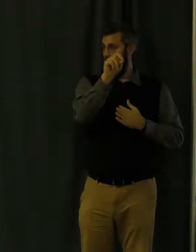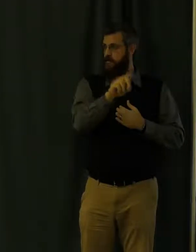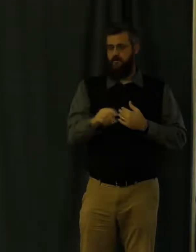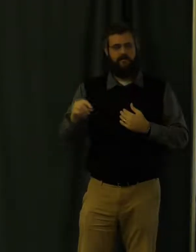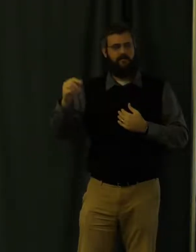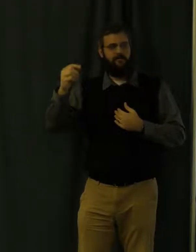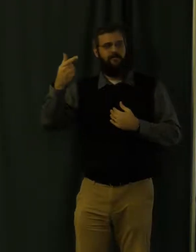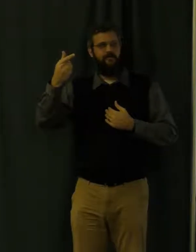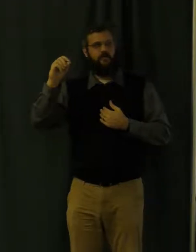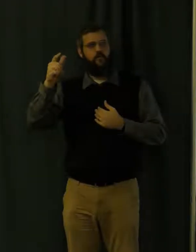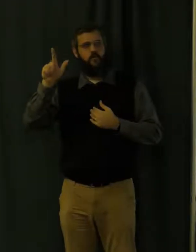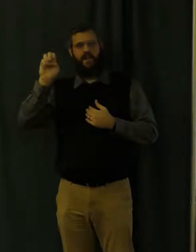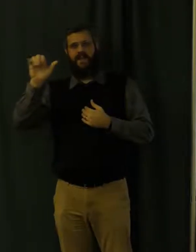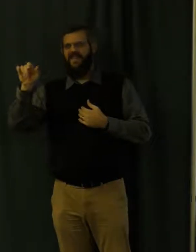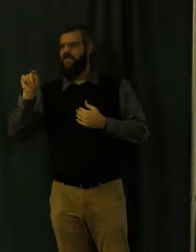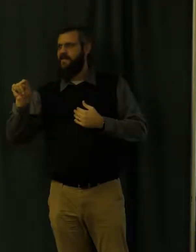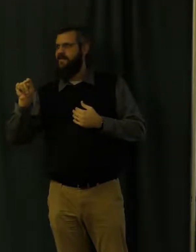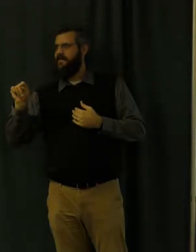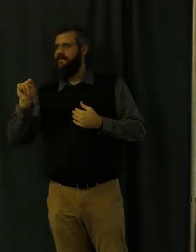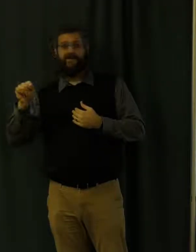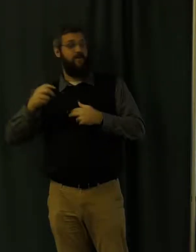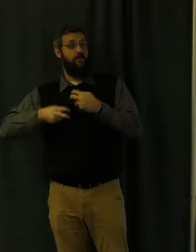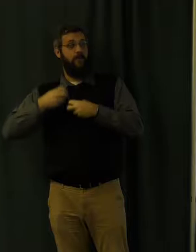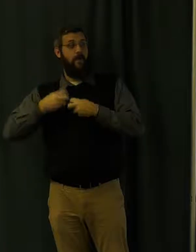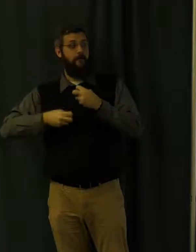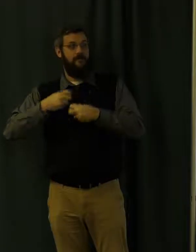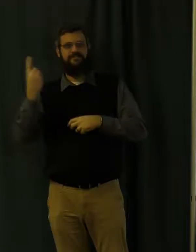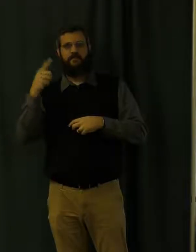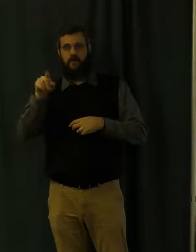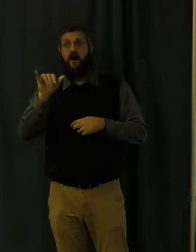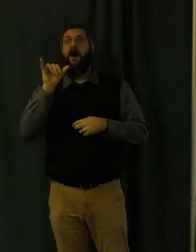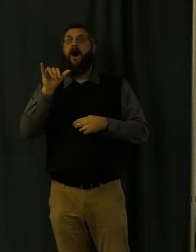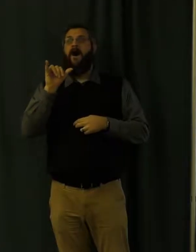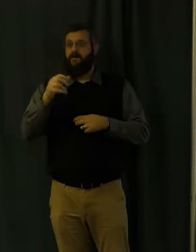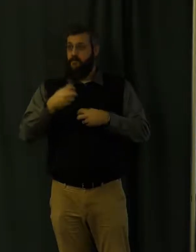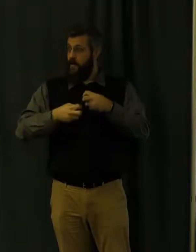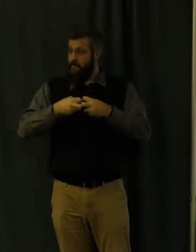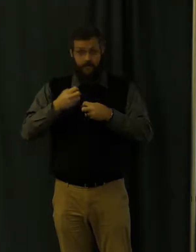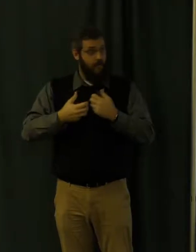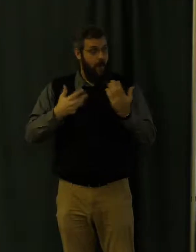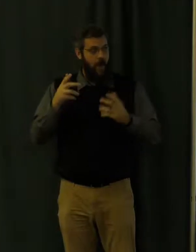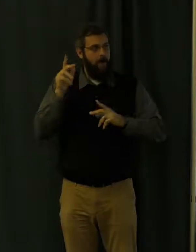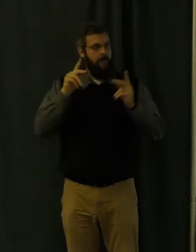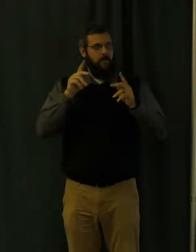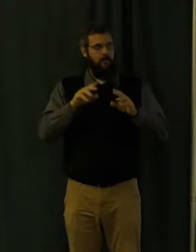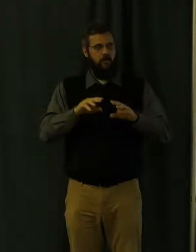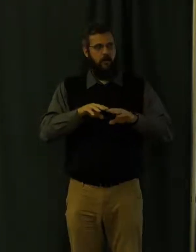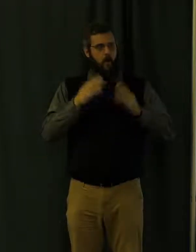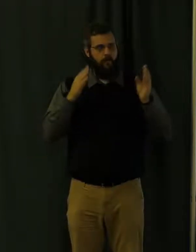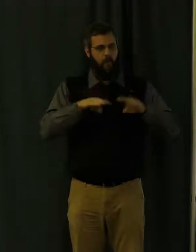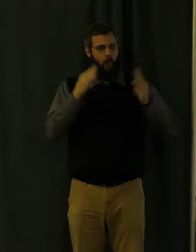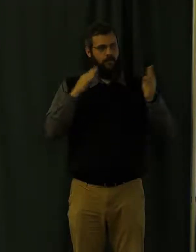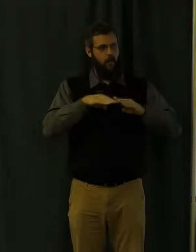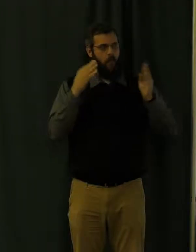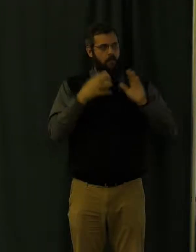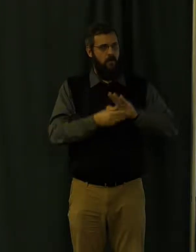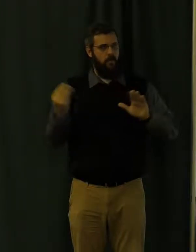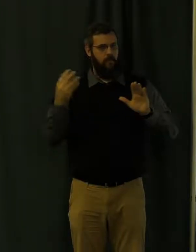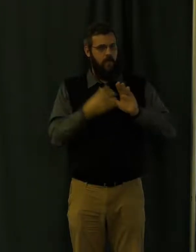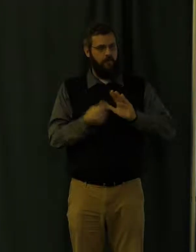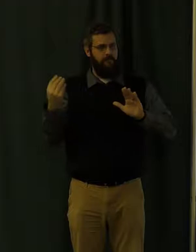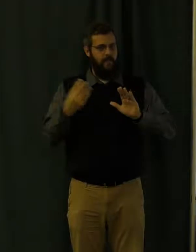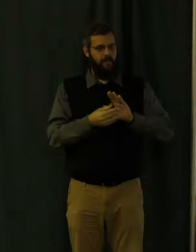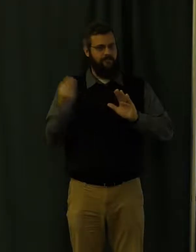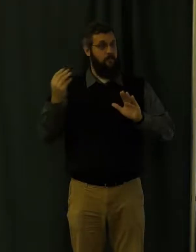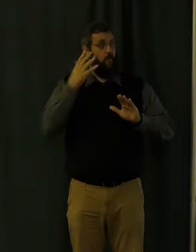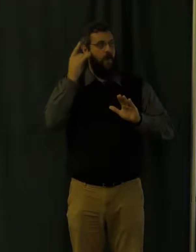version, okay? And the problem is, I see somebody like, oh, the problem is that people keep opening that Word version. I think